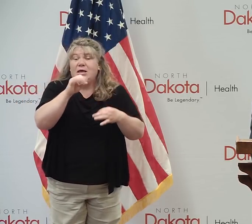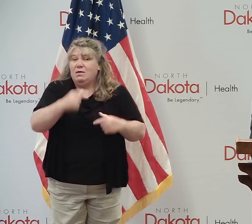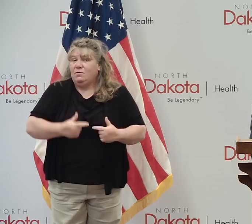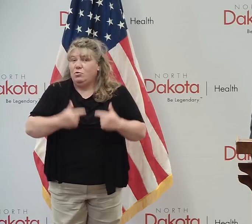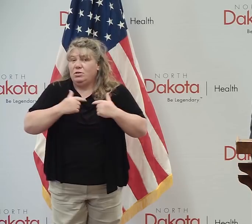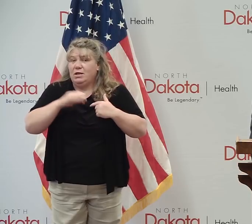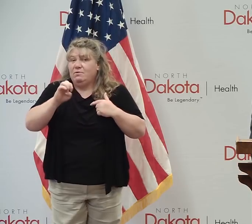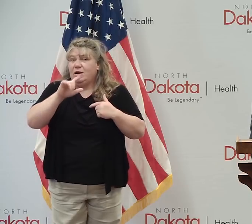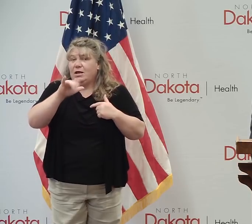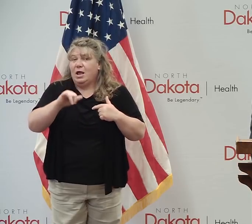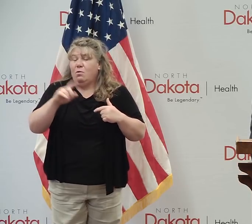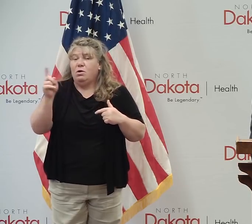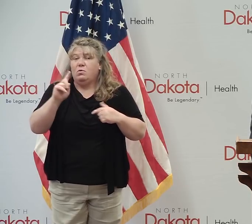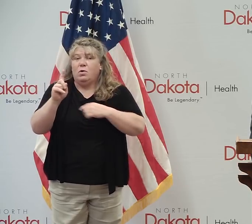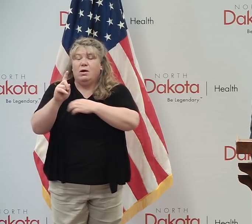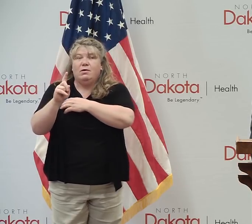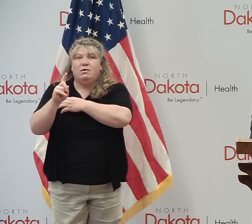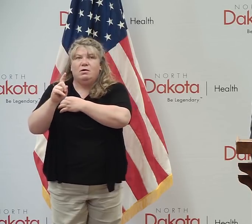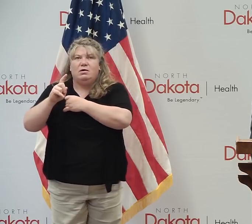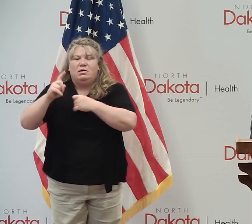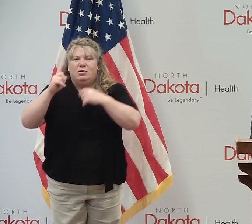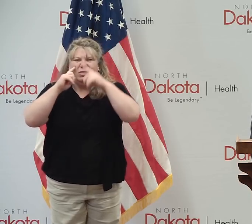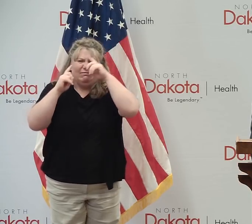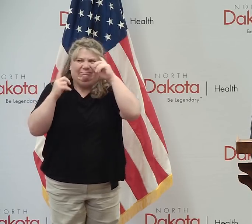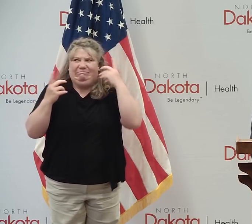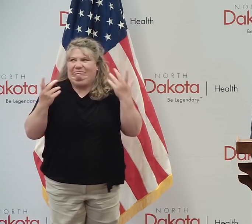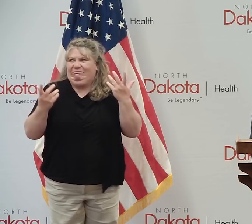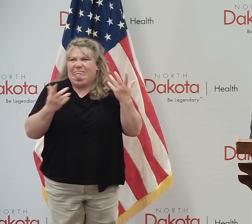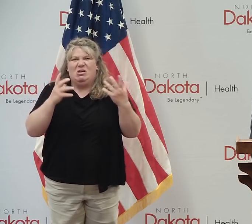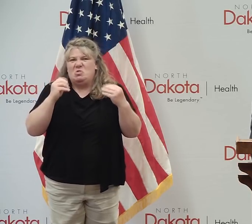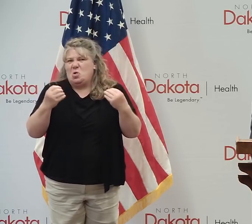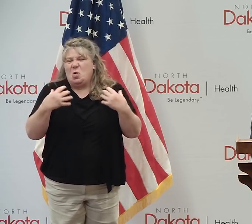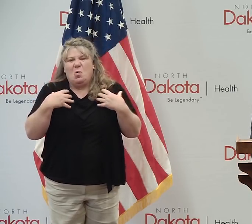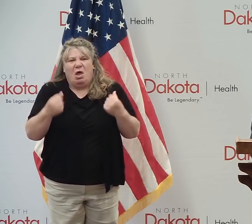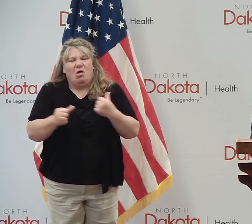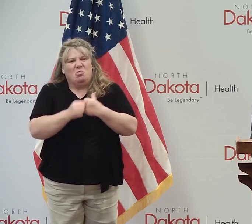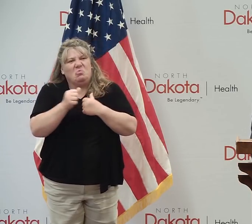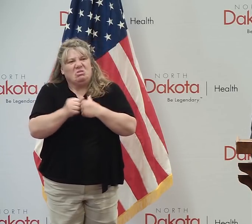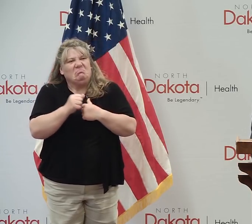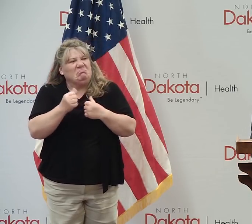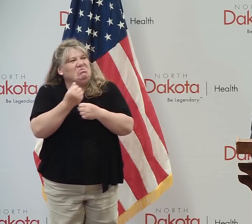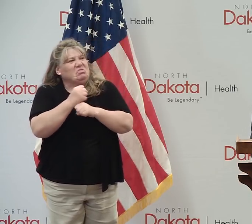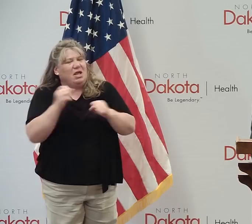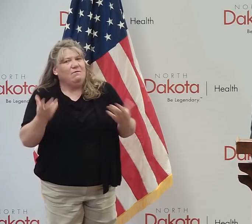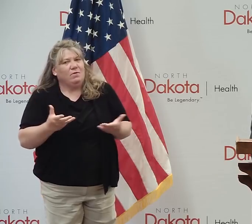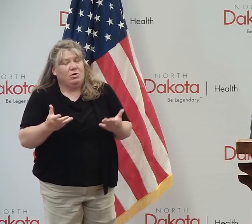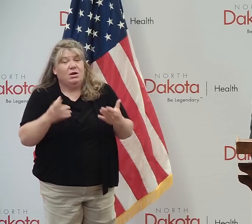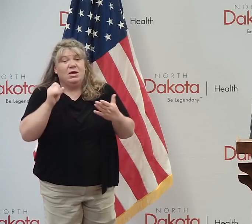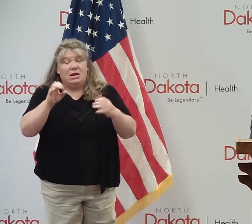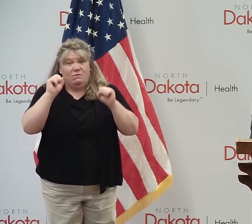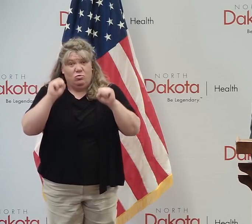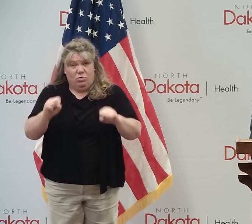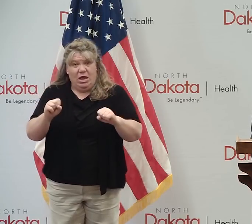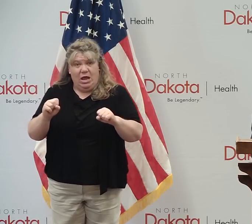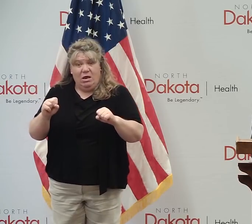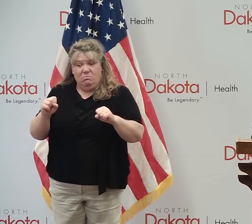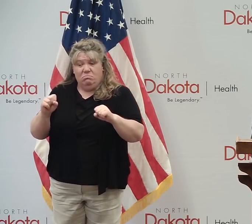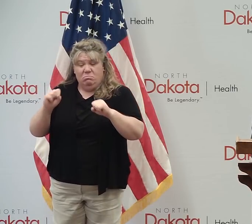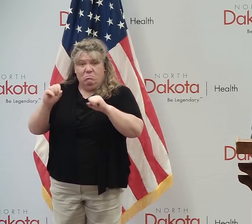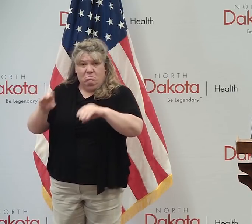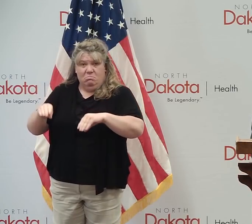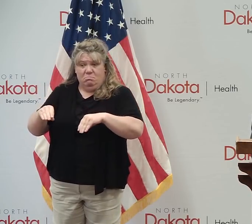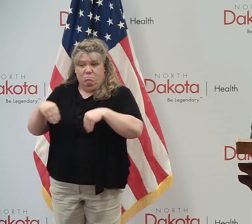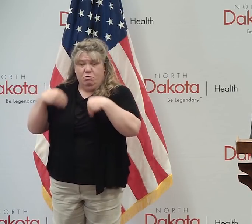county where you believe there's almost no health risk, and if you can execute it in a way that